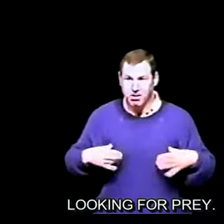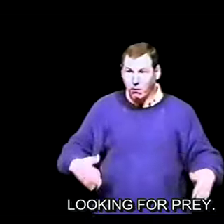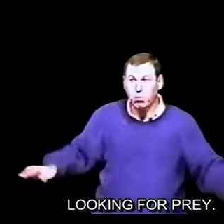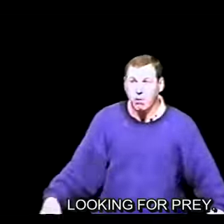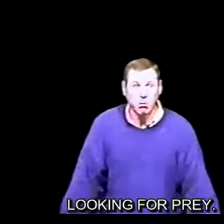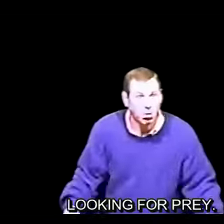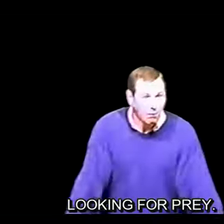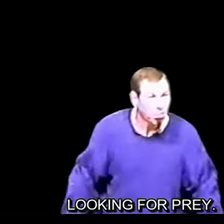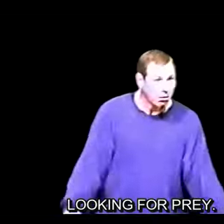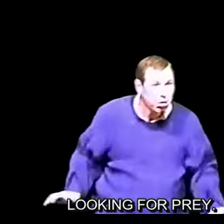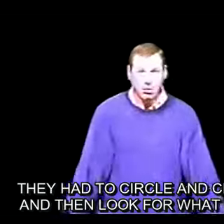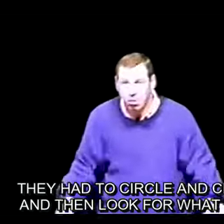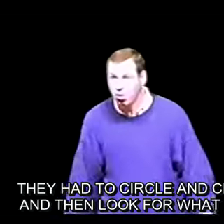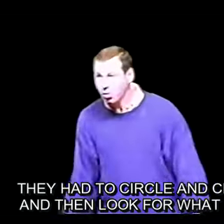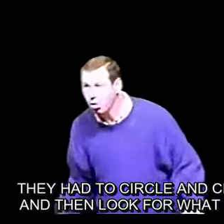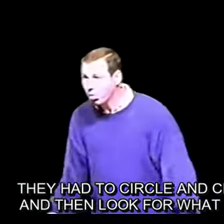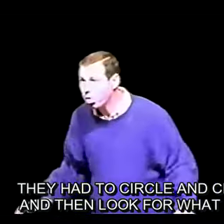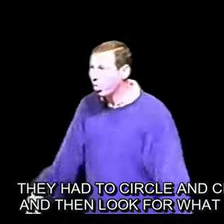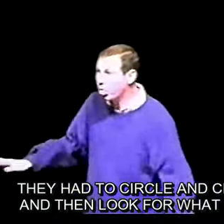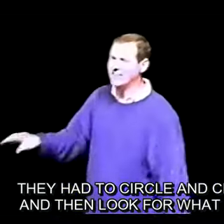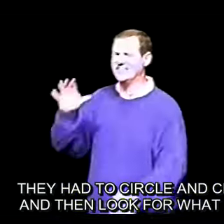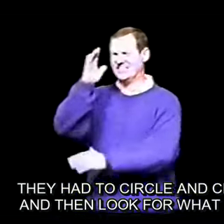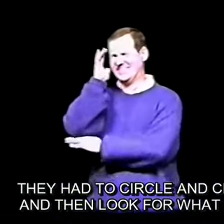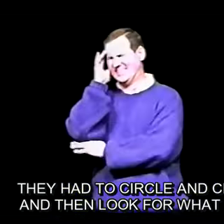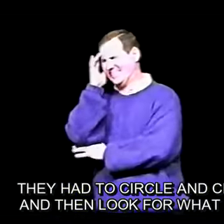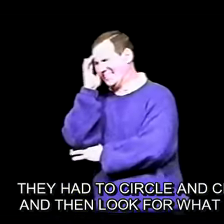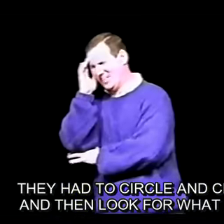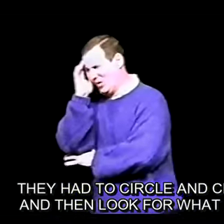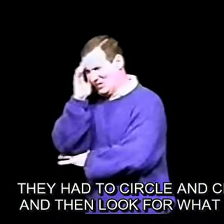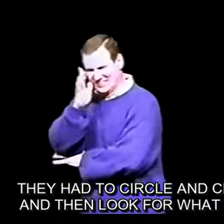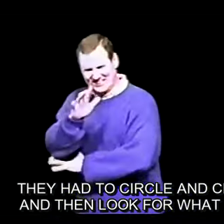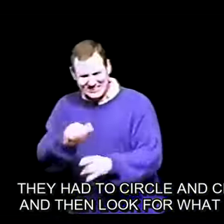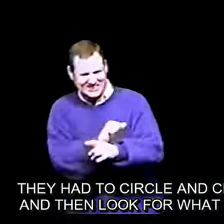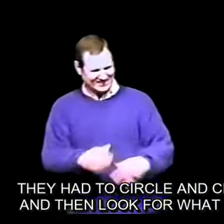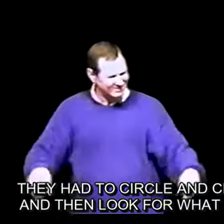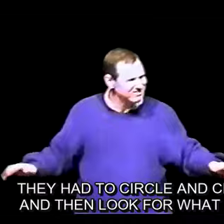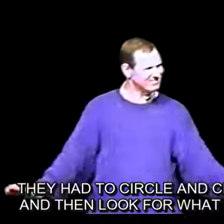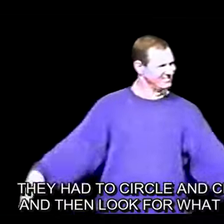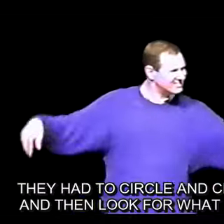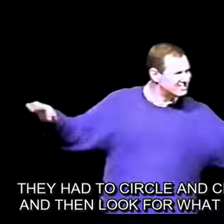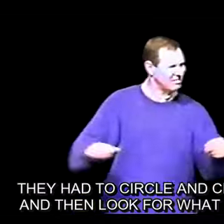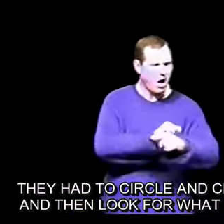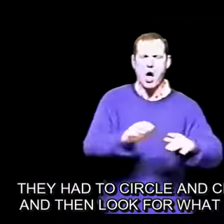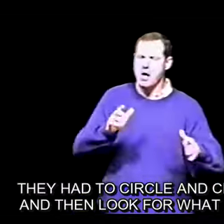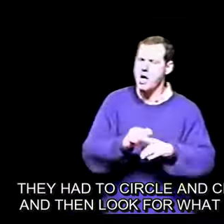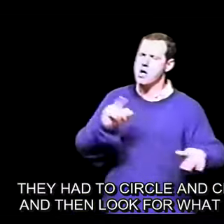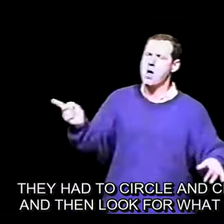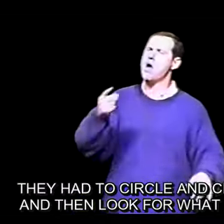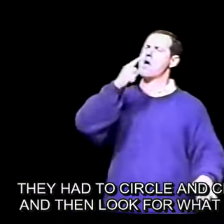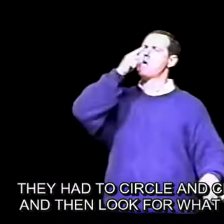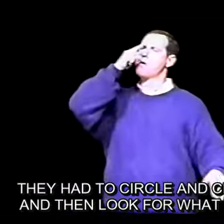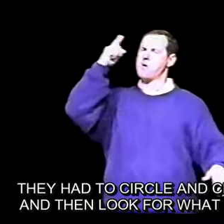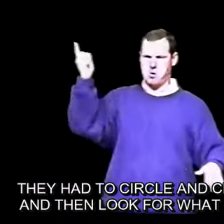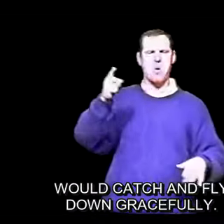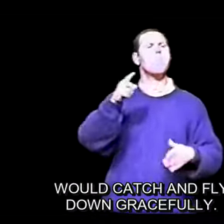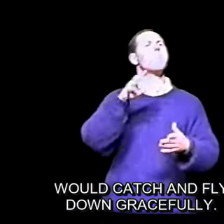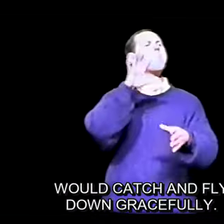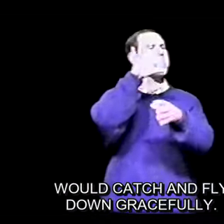prey. They had to circle and then look for what they would catch and